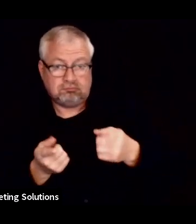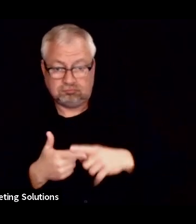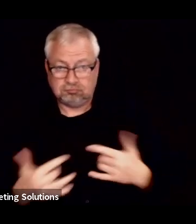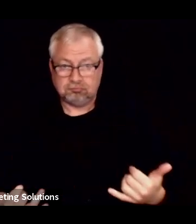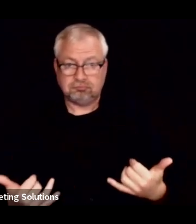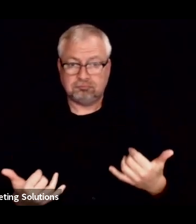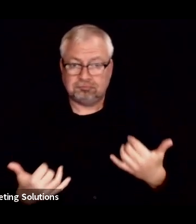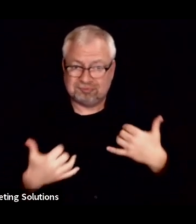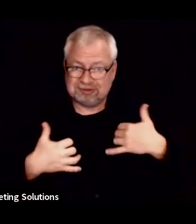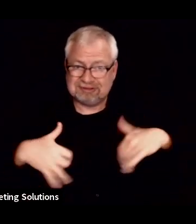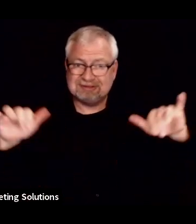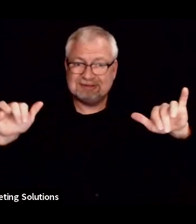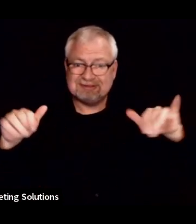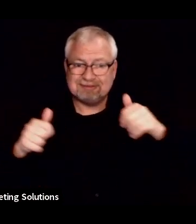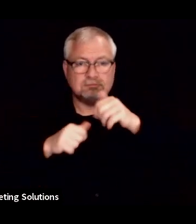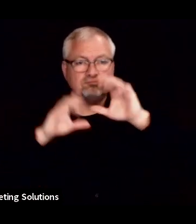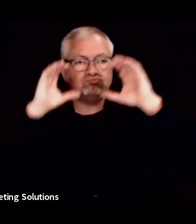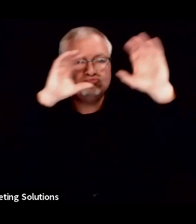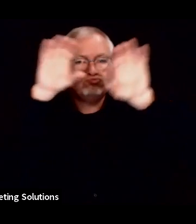or in